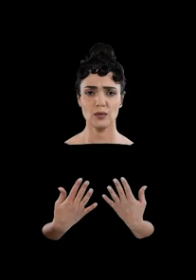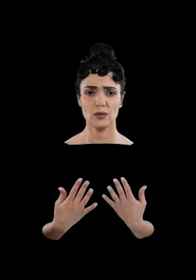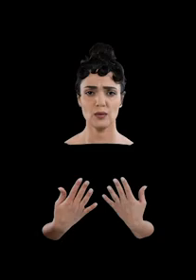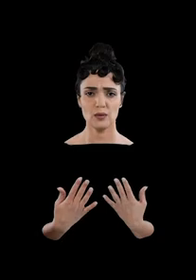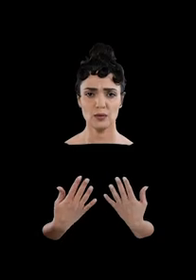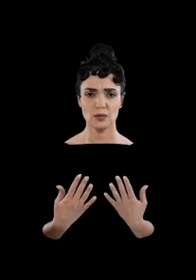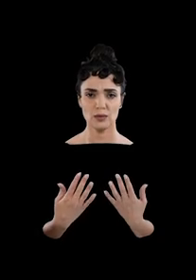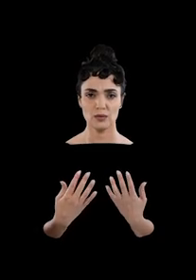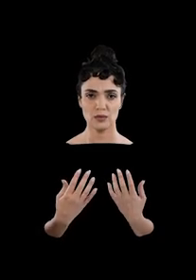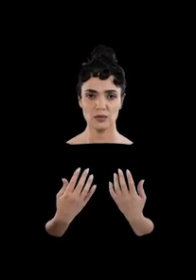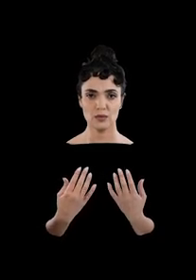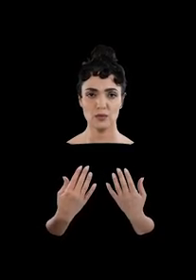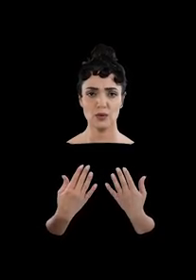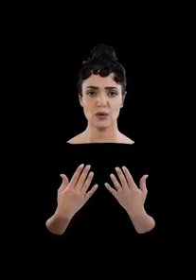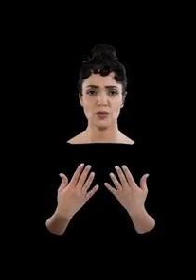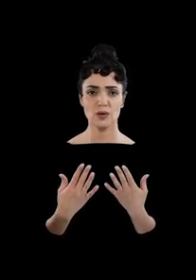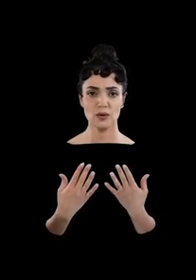Oh boy,